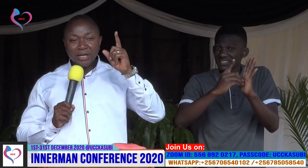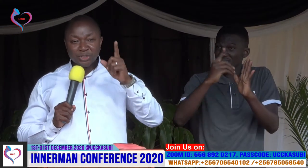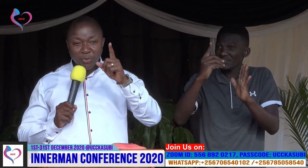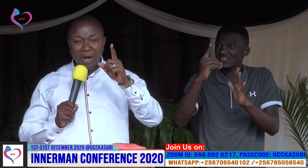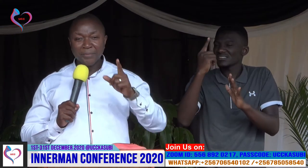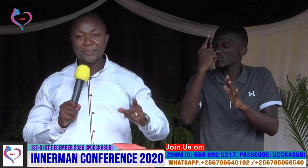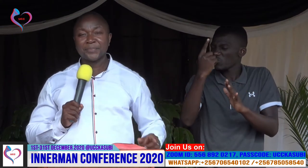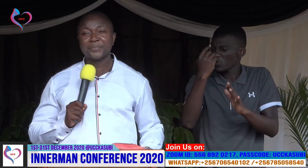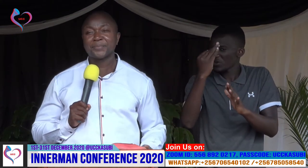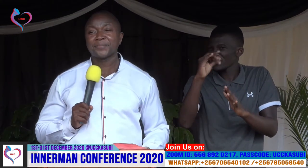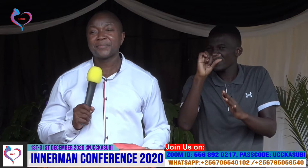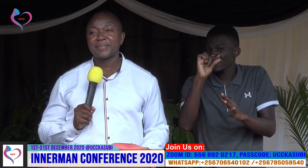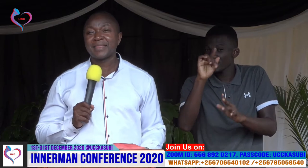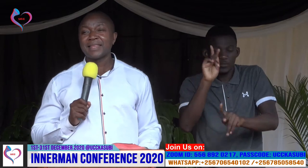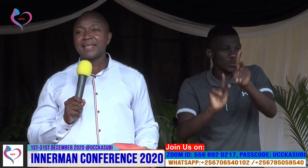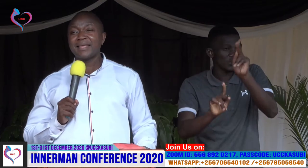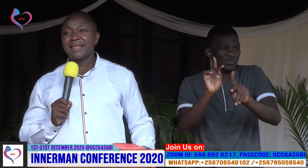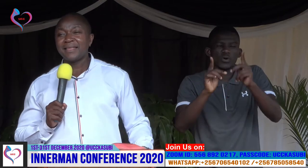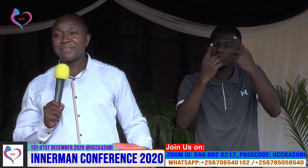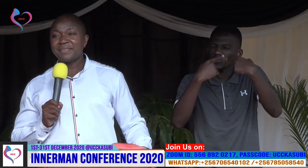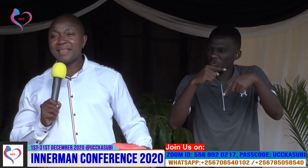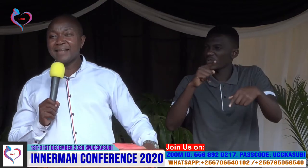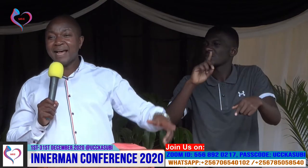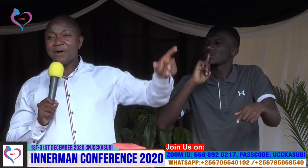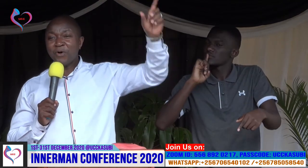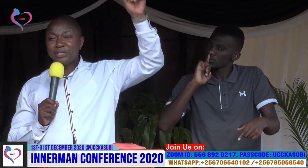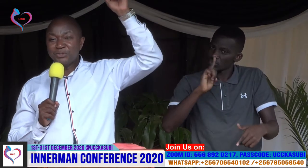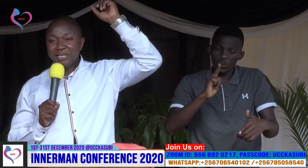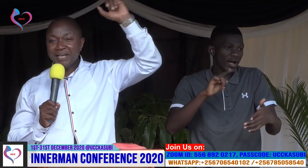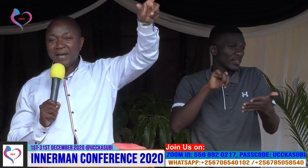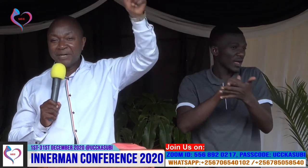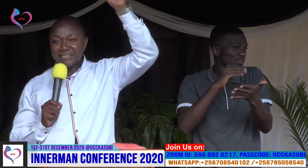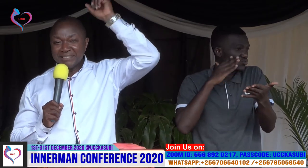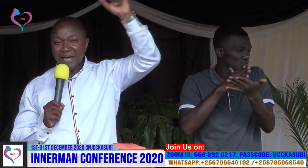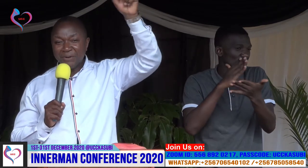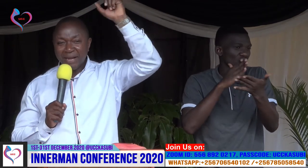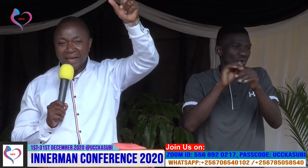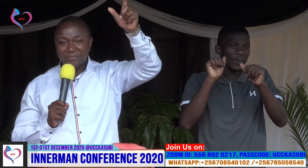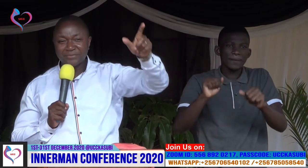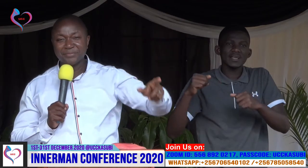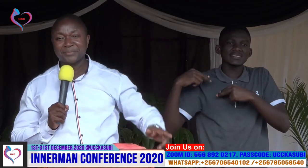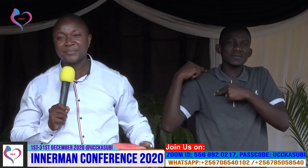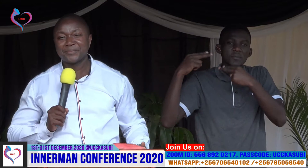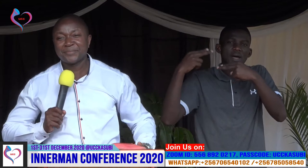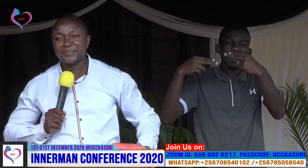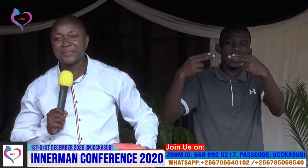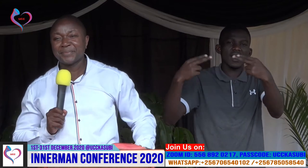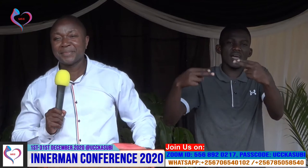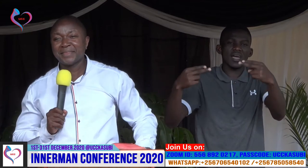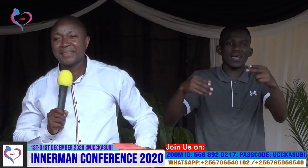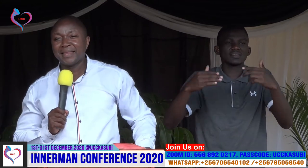people we are sure that are going to inherit eternal